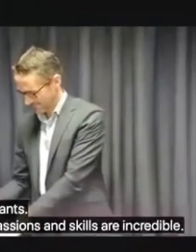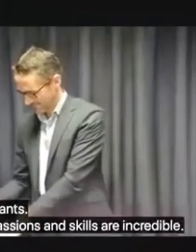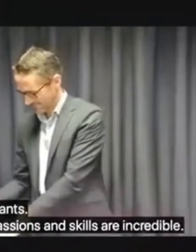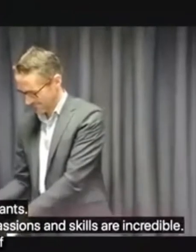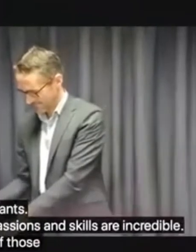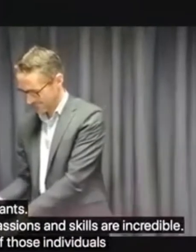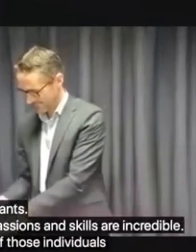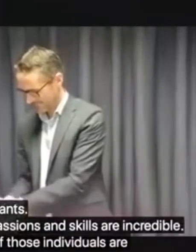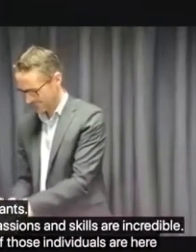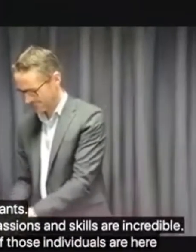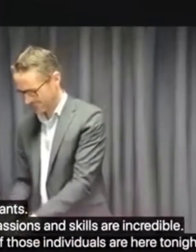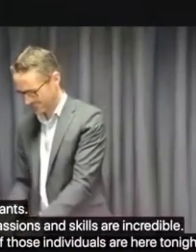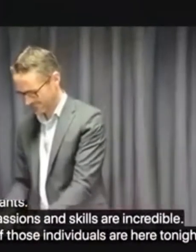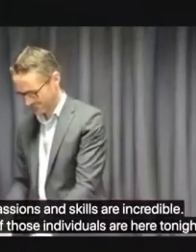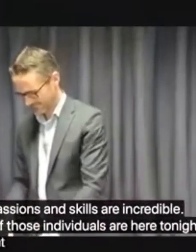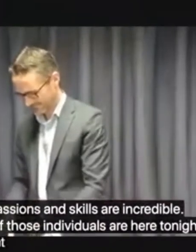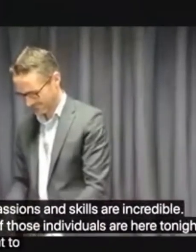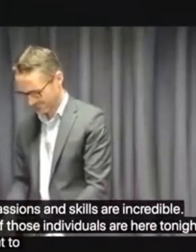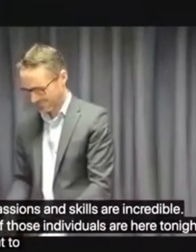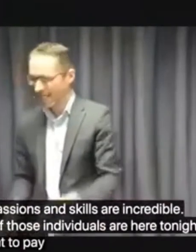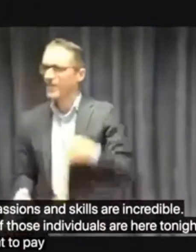people.